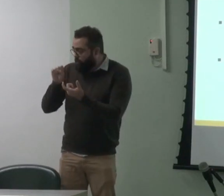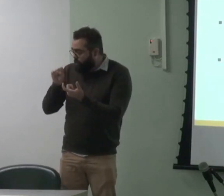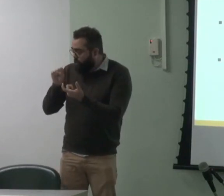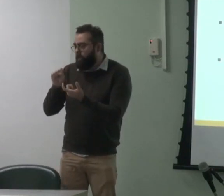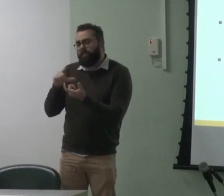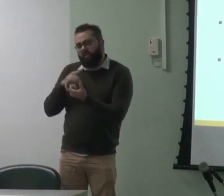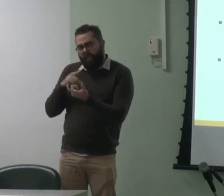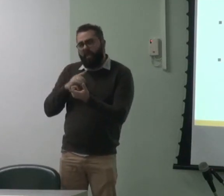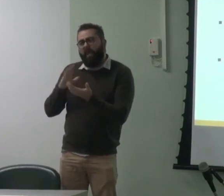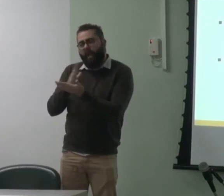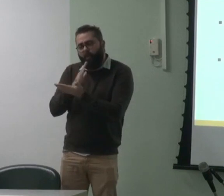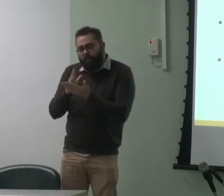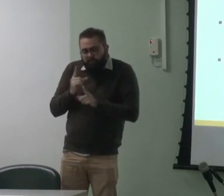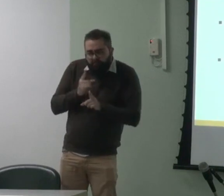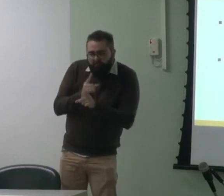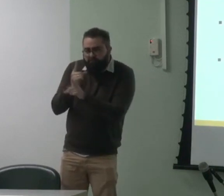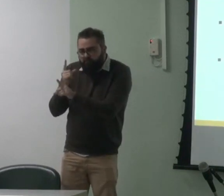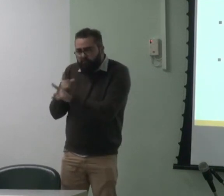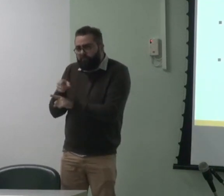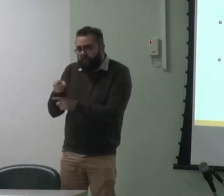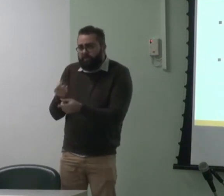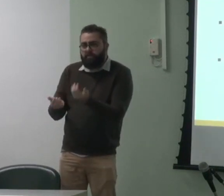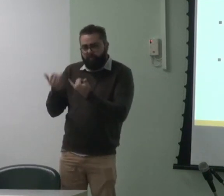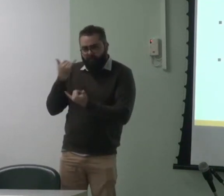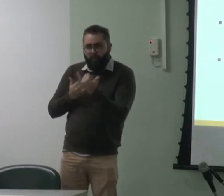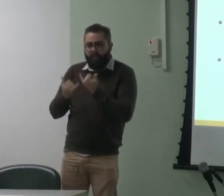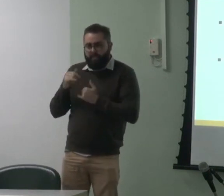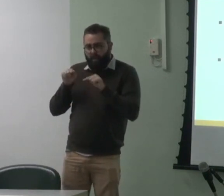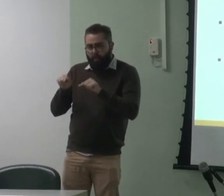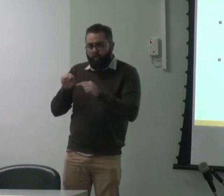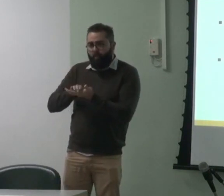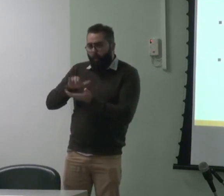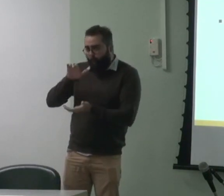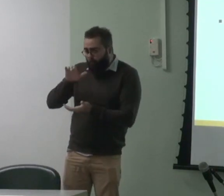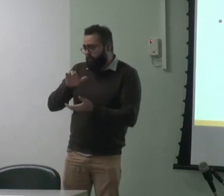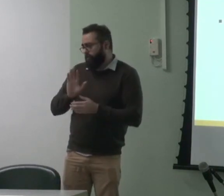into morphological complexity of inflected forms.